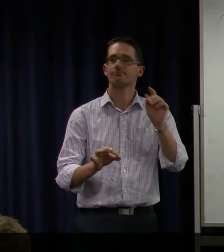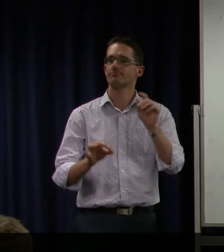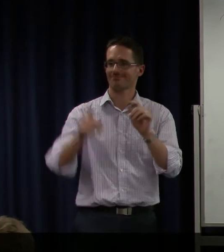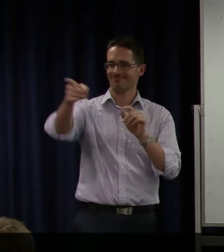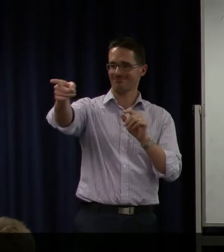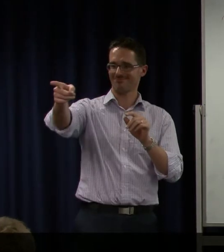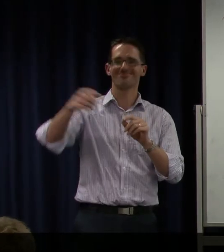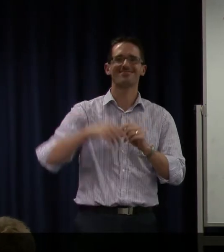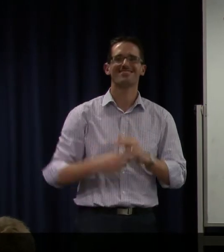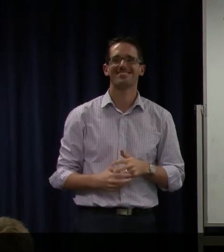No? Yes?